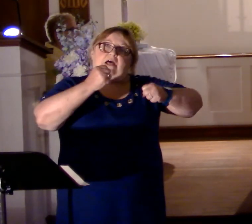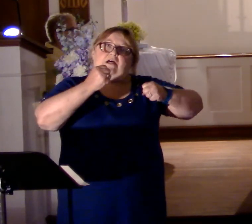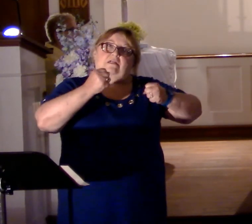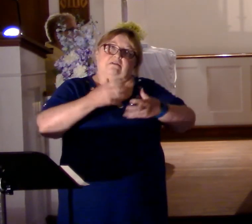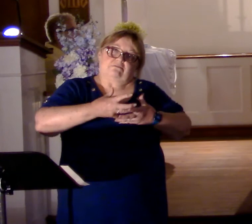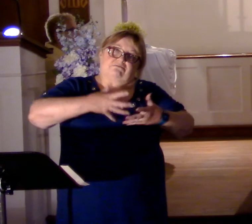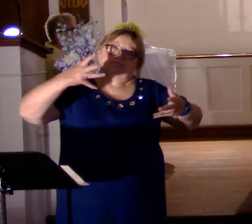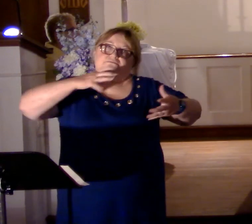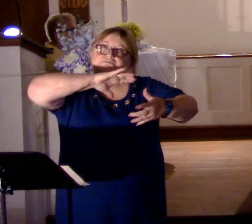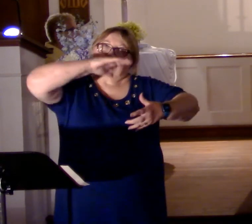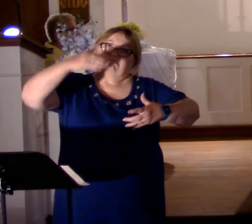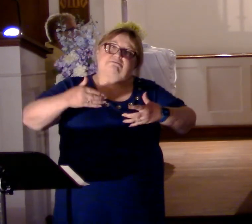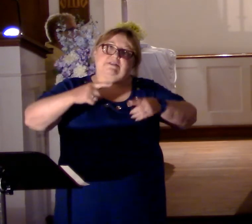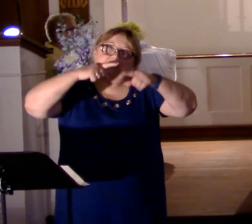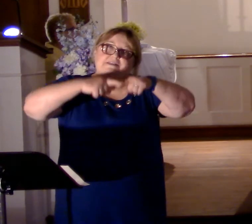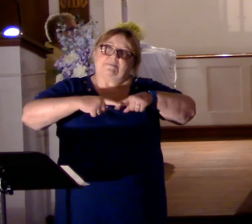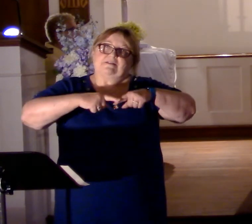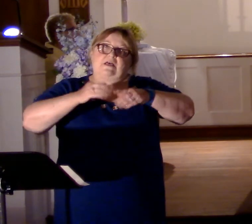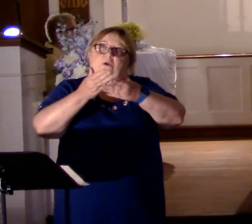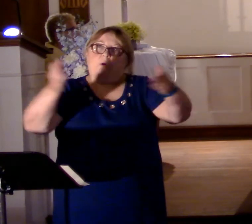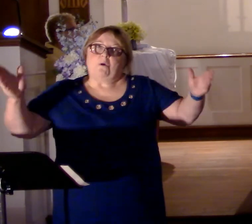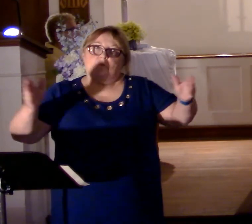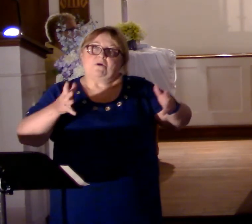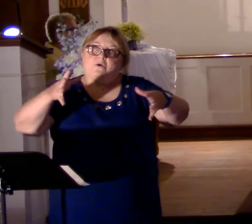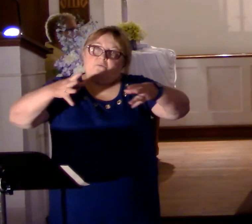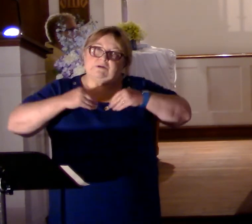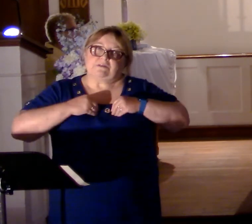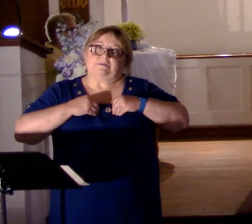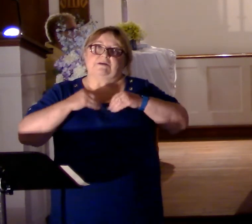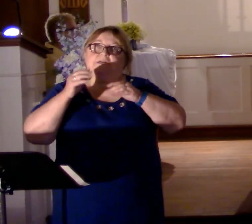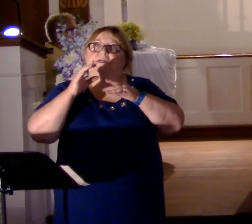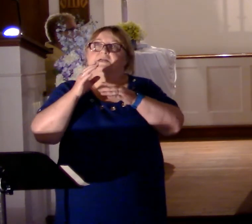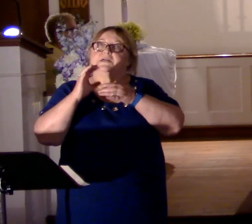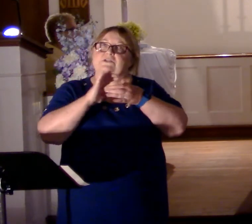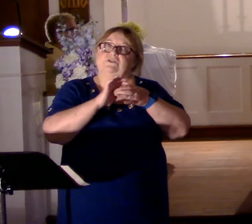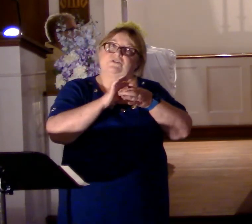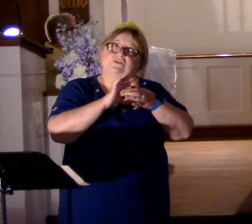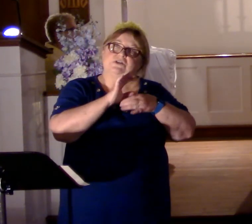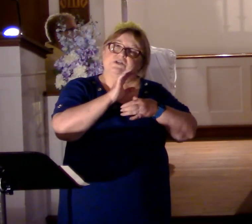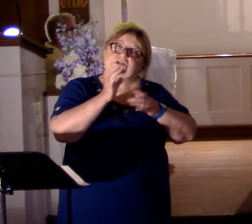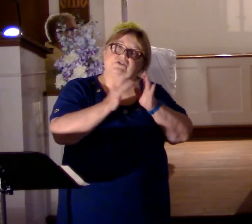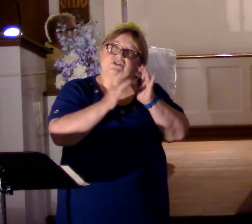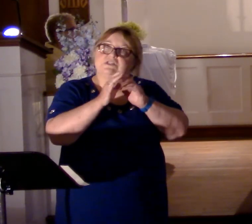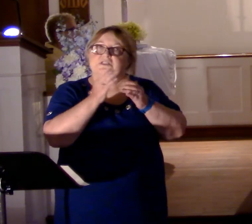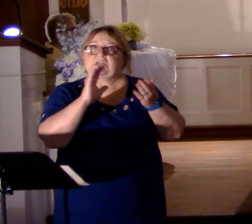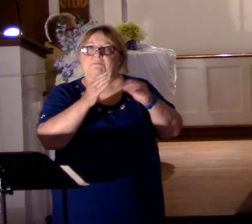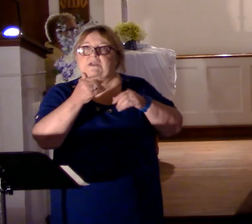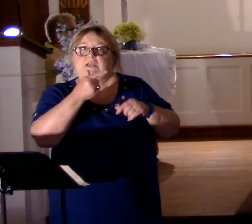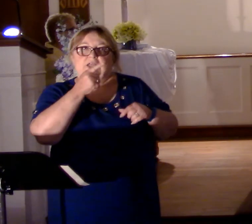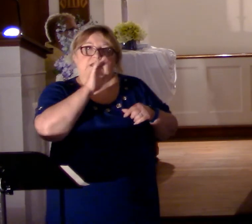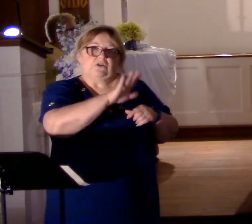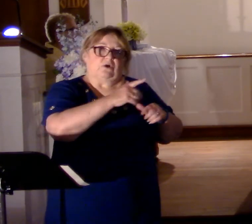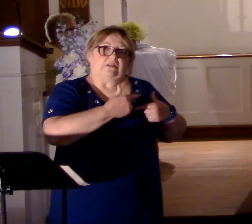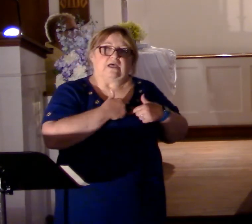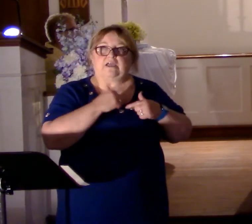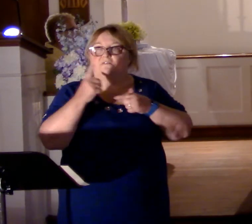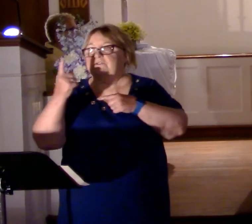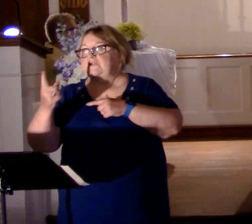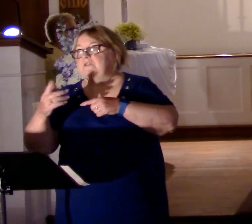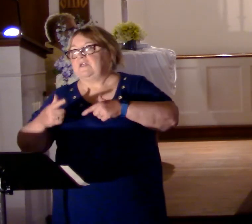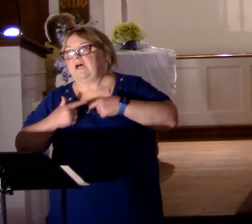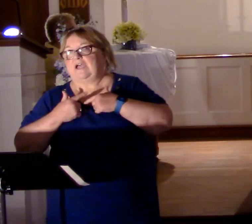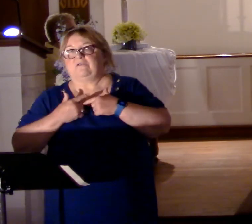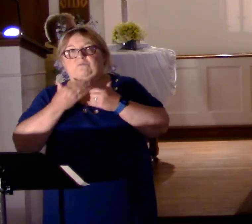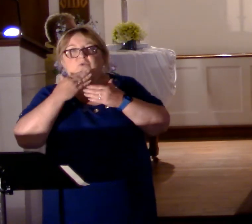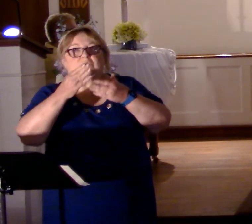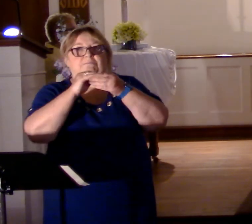harvest. A harvest depends on an open reception. Jesus compared the person who opens his or her life to his message